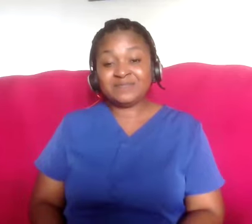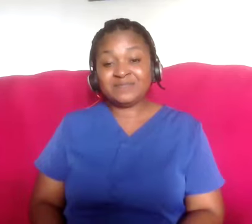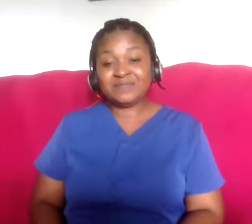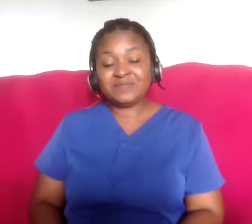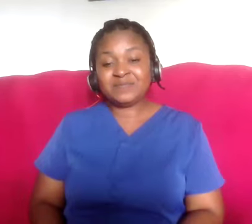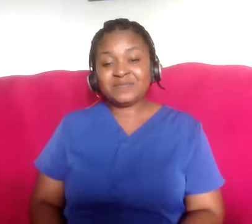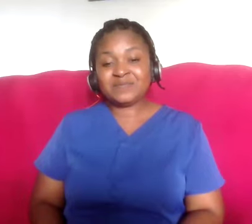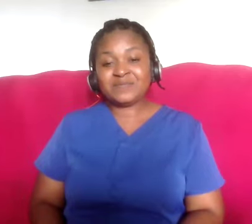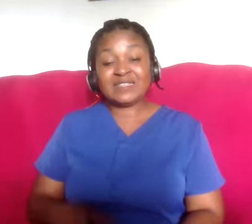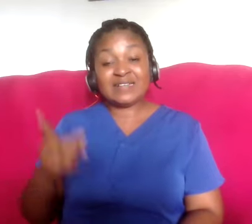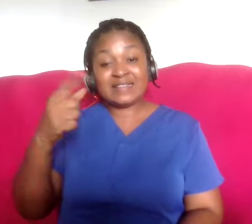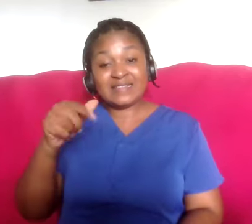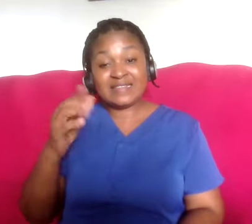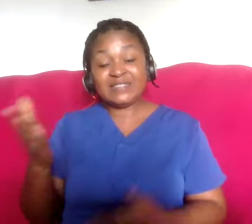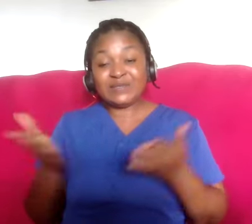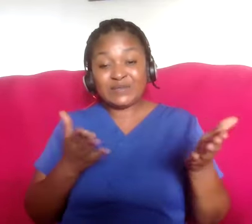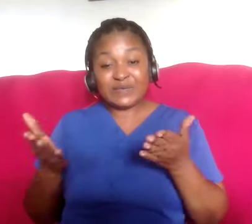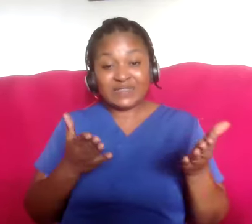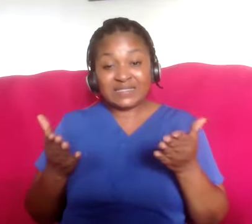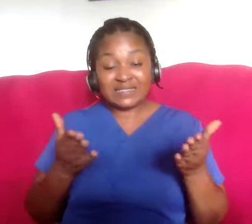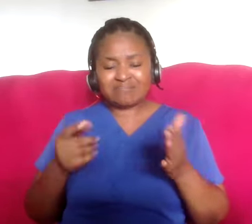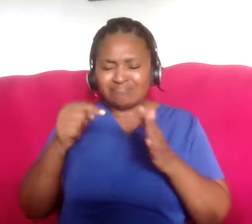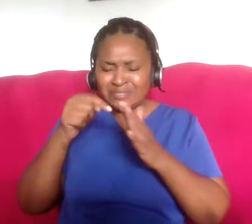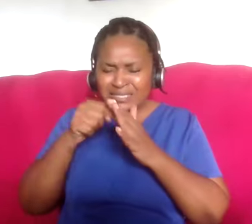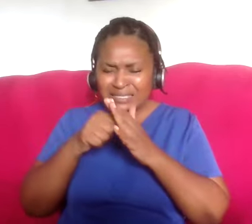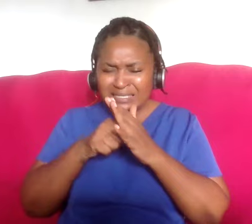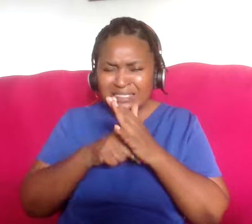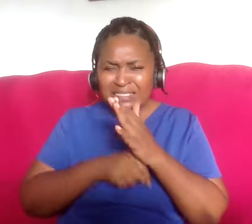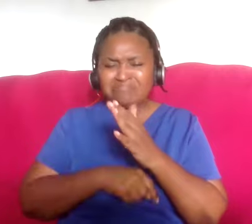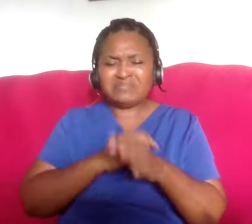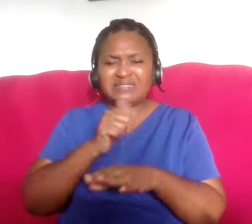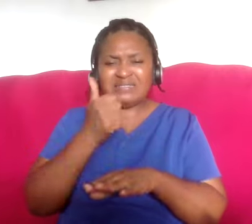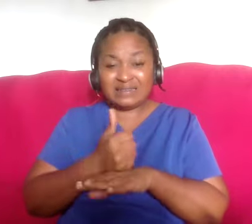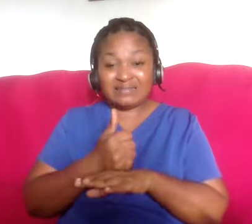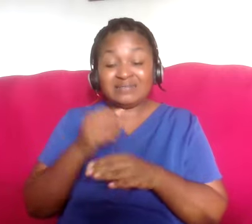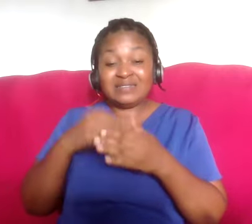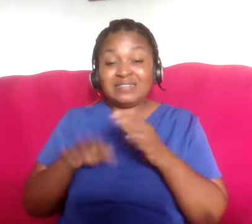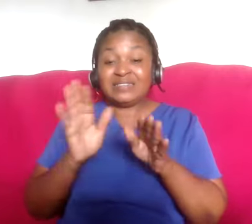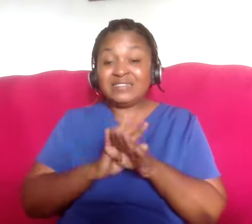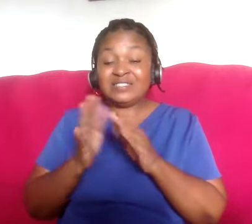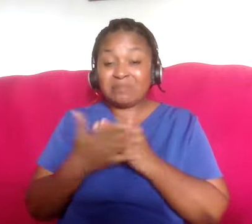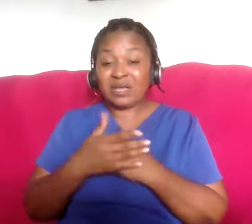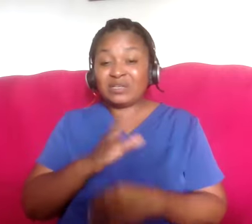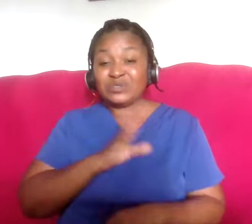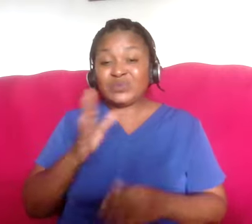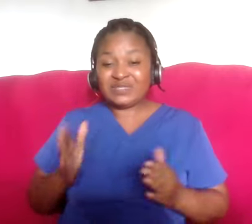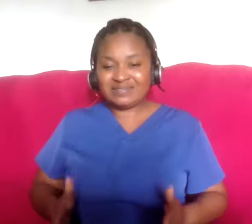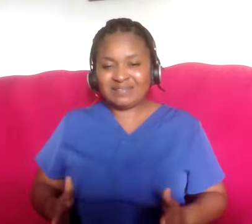These services, deeply rooted in Jamaica's Christian heritage,